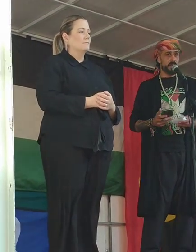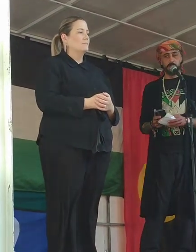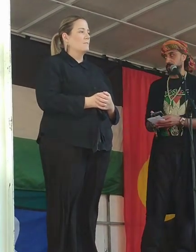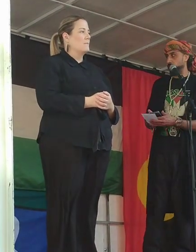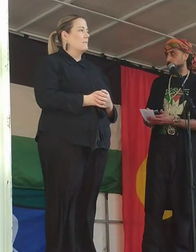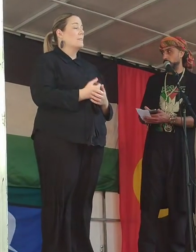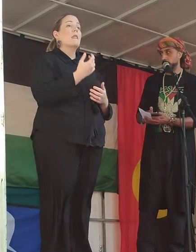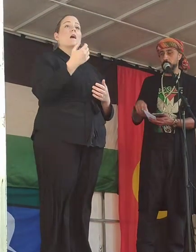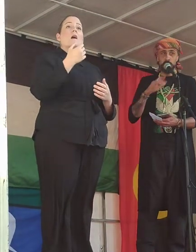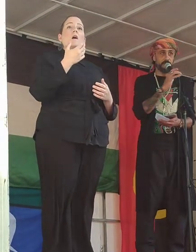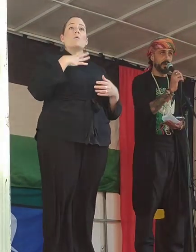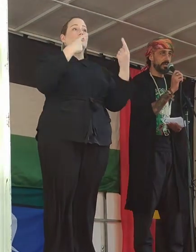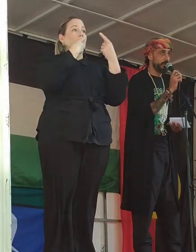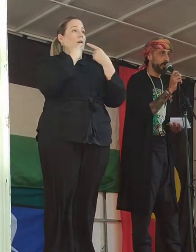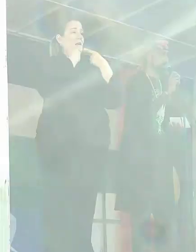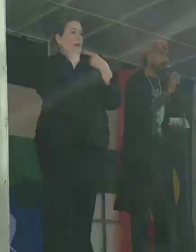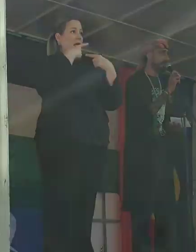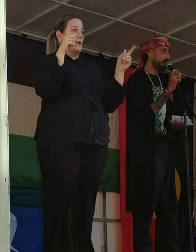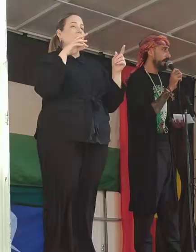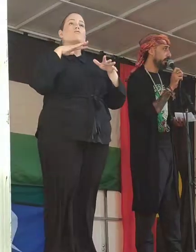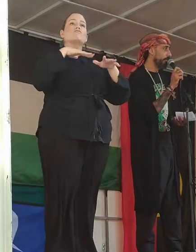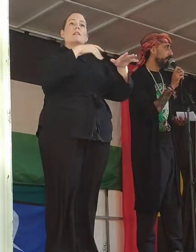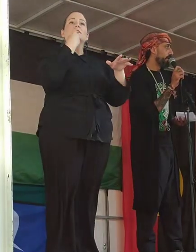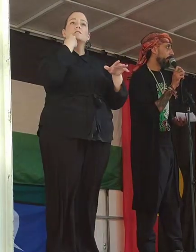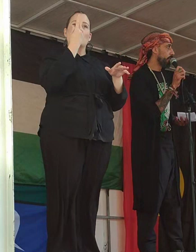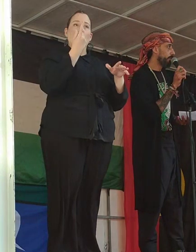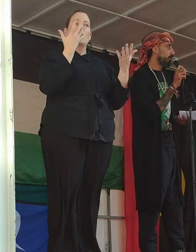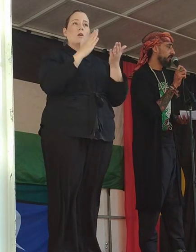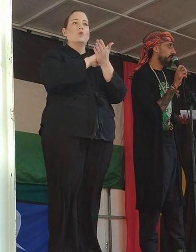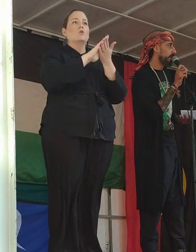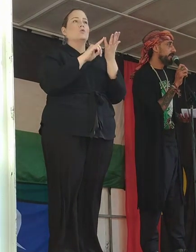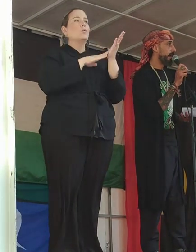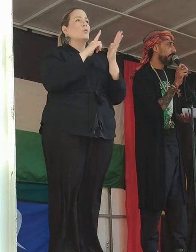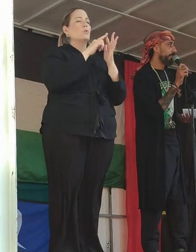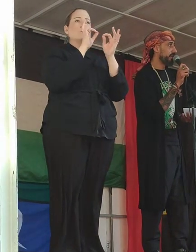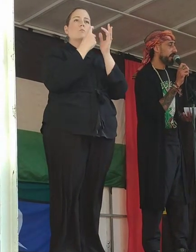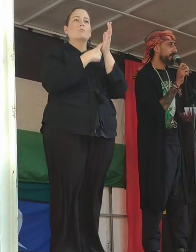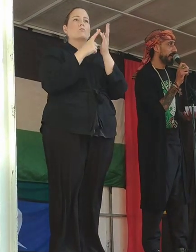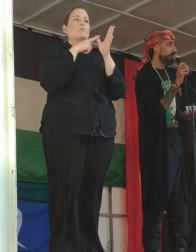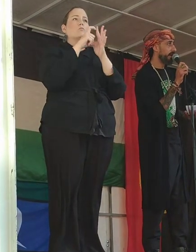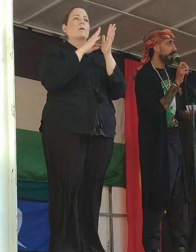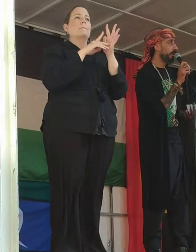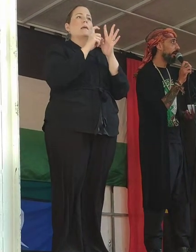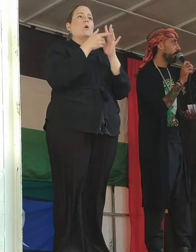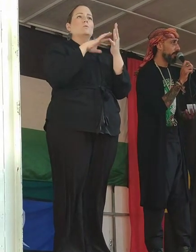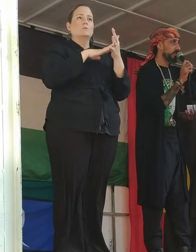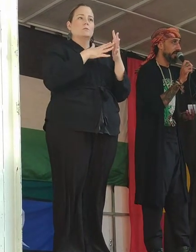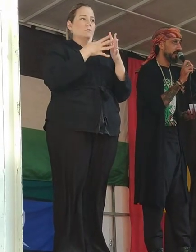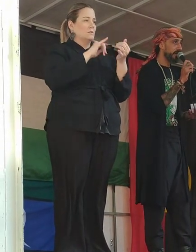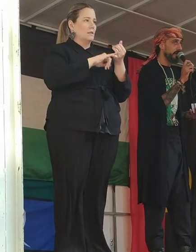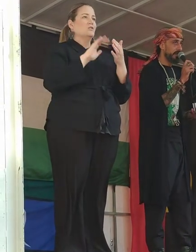So I have an announcement for, we have a rally tomorrow at Hume, Broad Meadows. It's part of the shutdown,